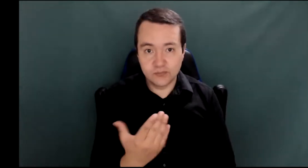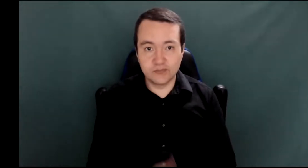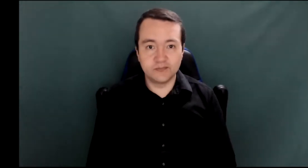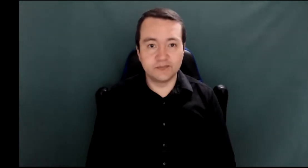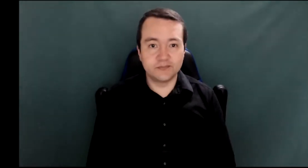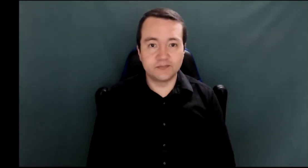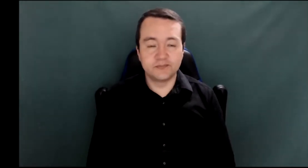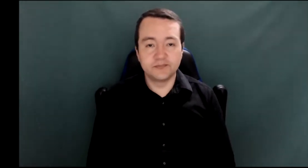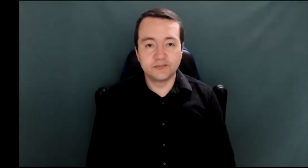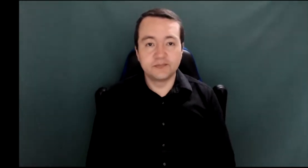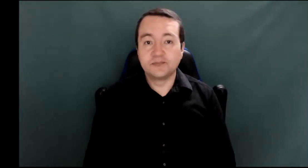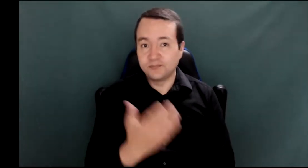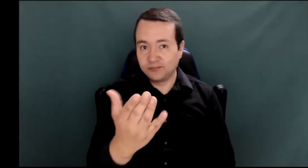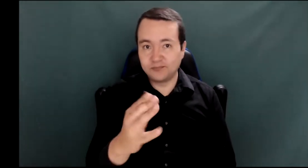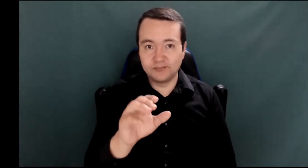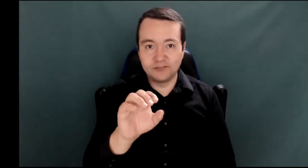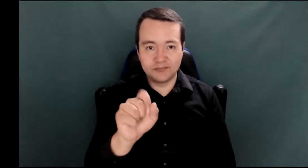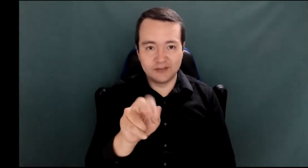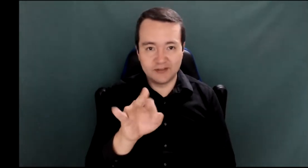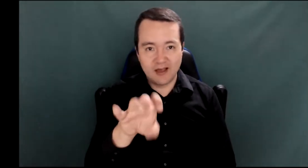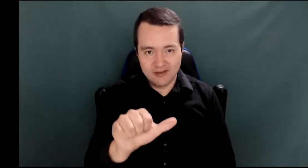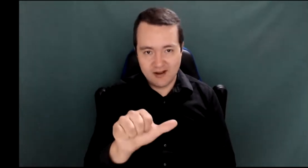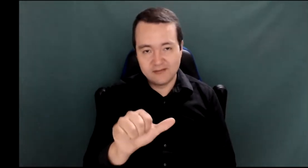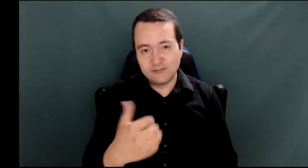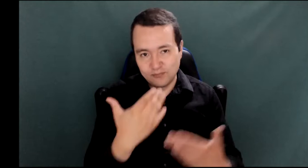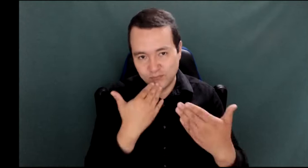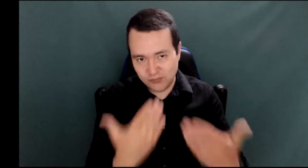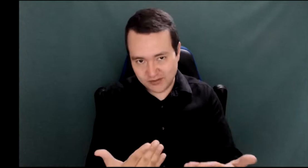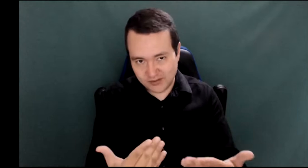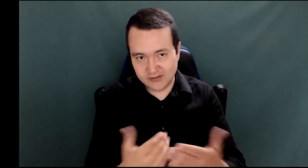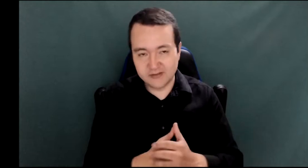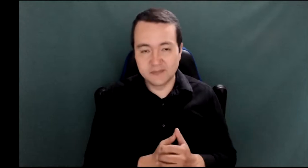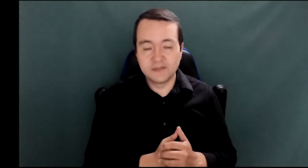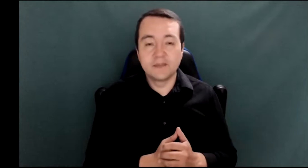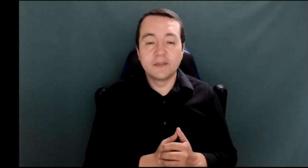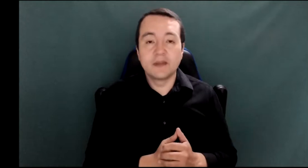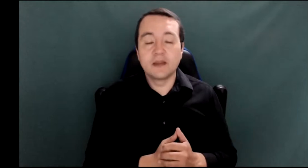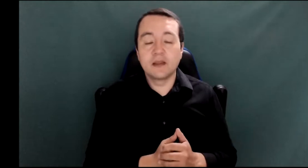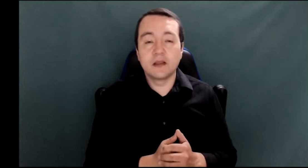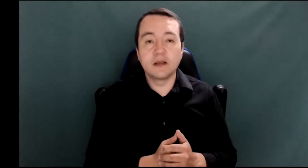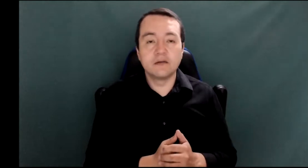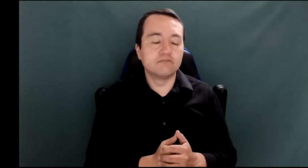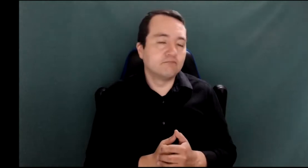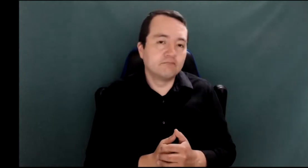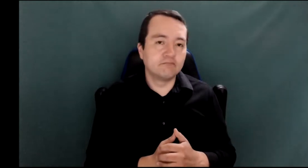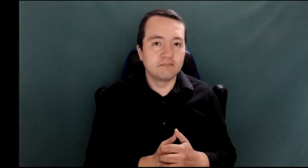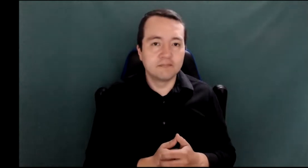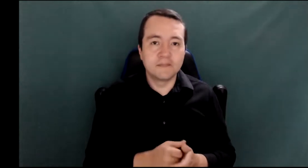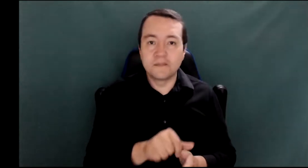Thank you very much. Thank you, Sandra. Thank you,